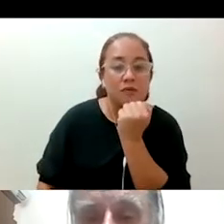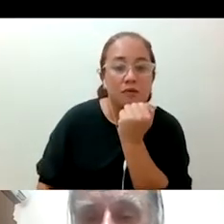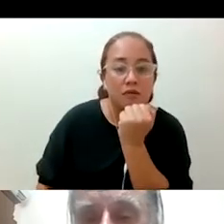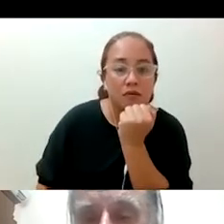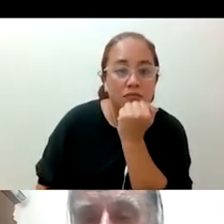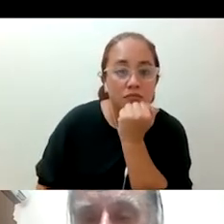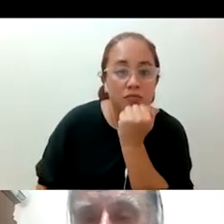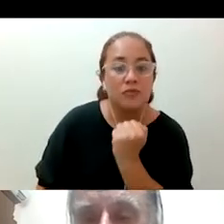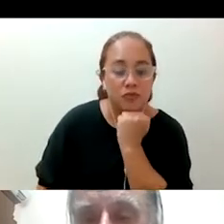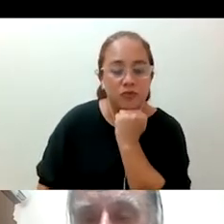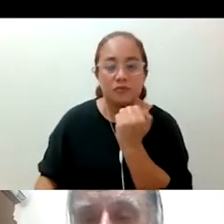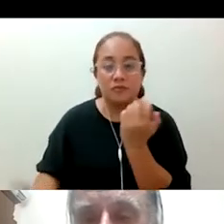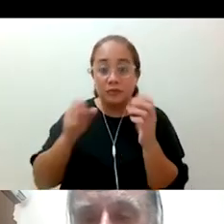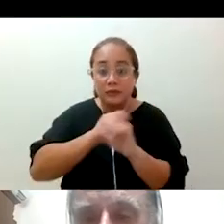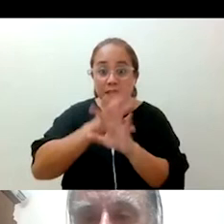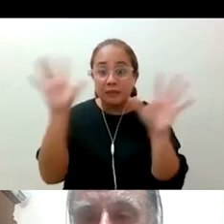that clear?